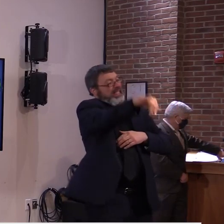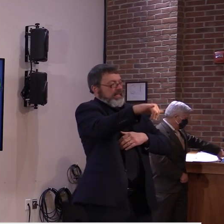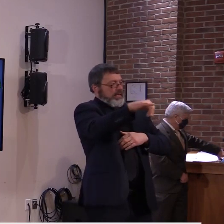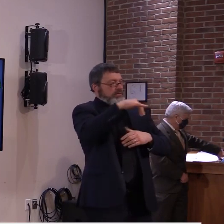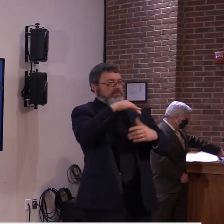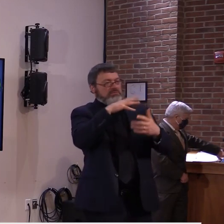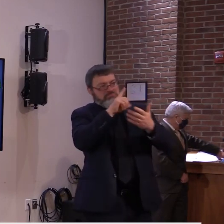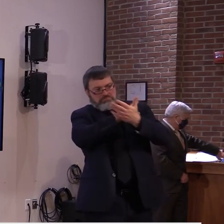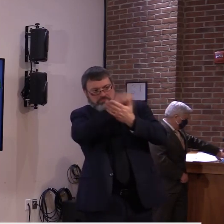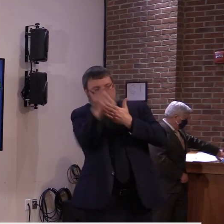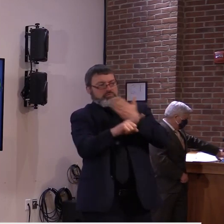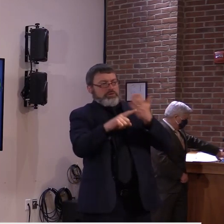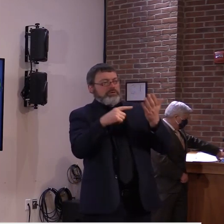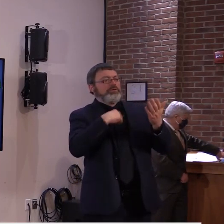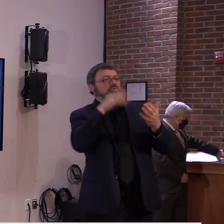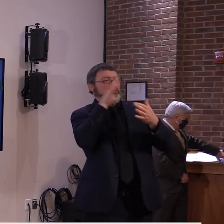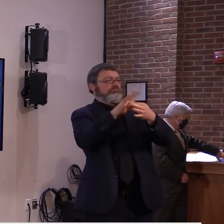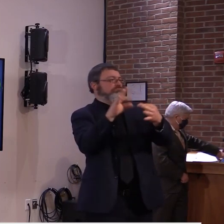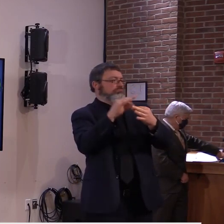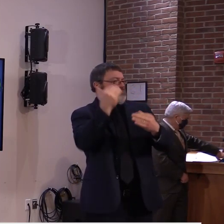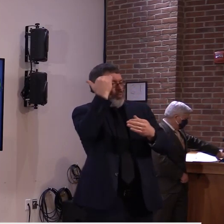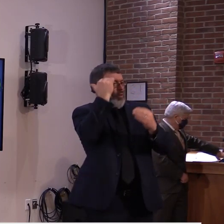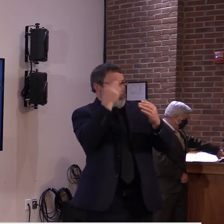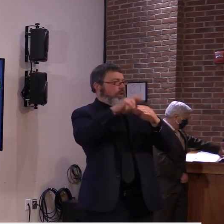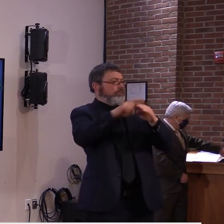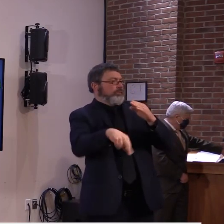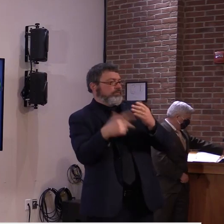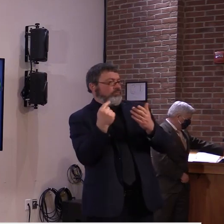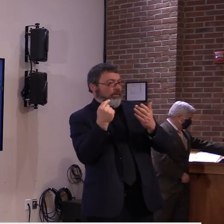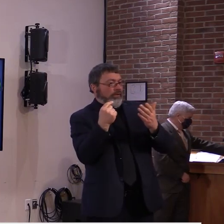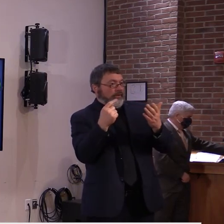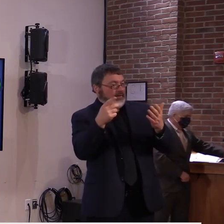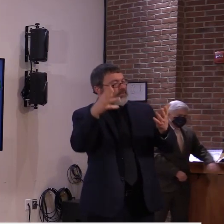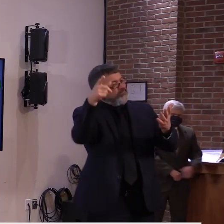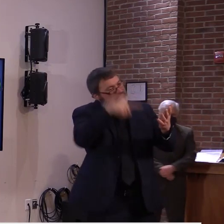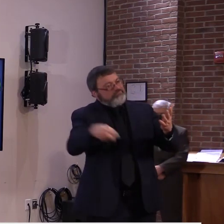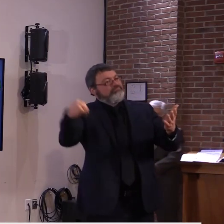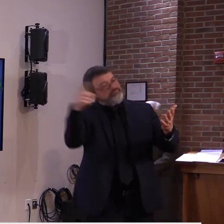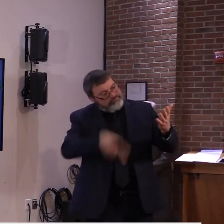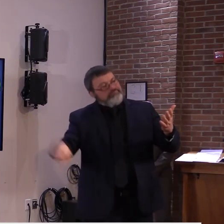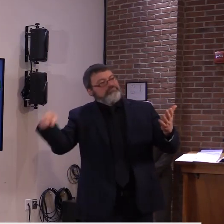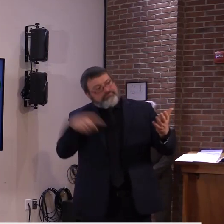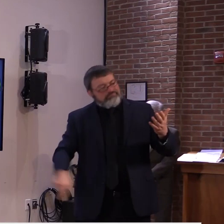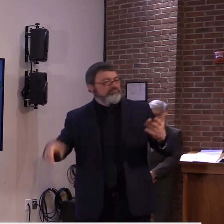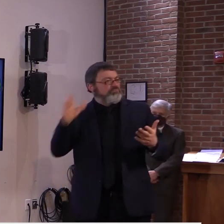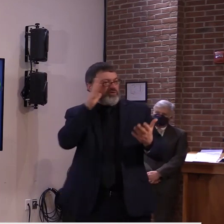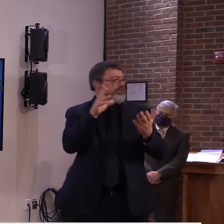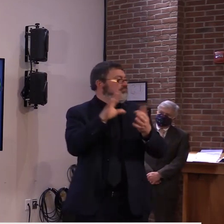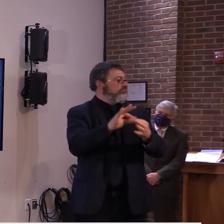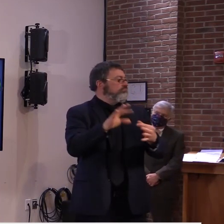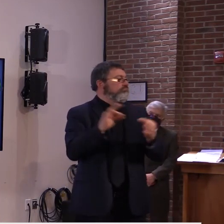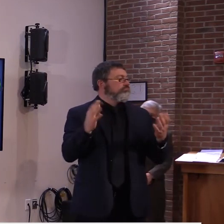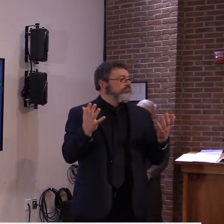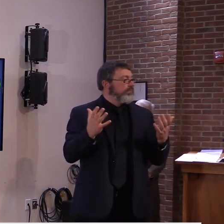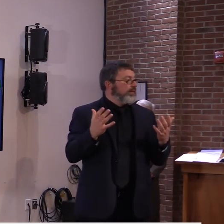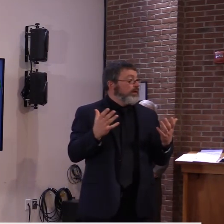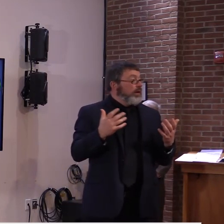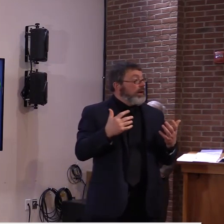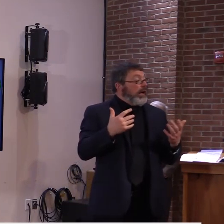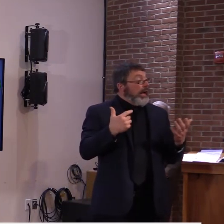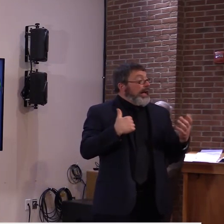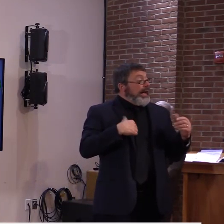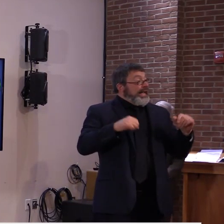that gives us a little bit of concern as well. So we're just waiting to see what's going to happen. We'll know again in the